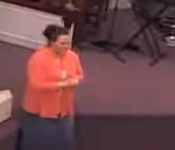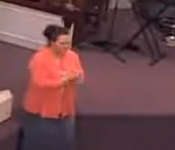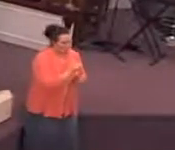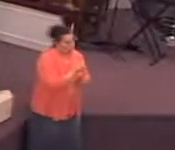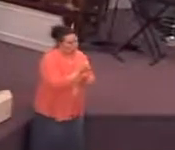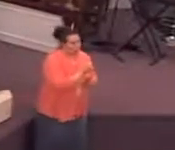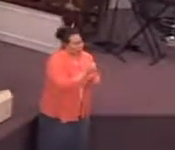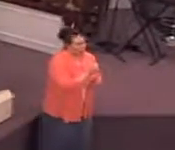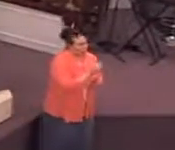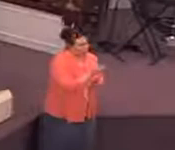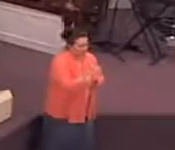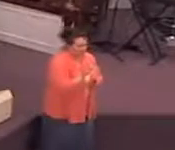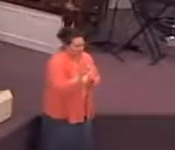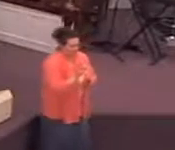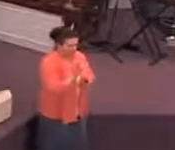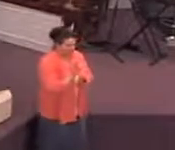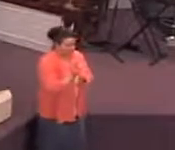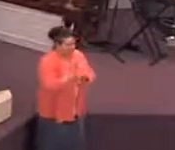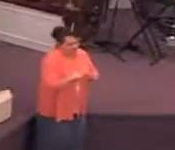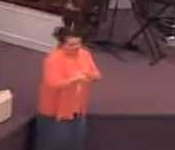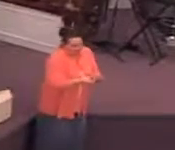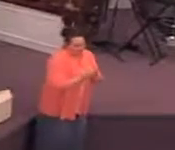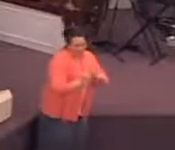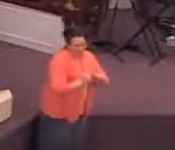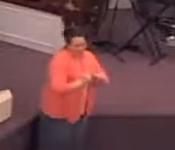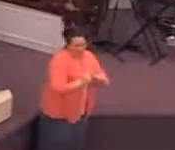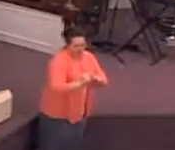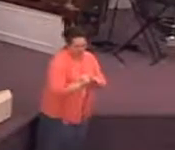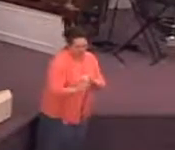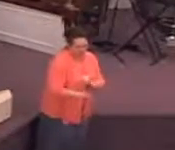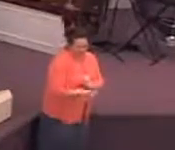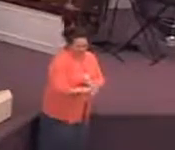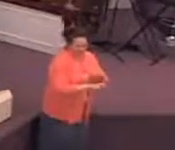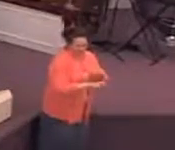Luke 10:19 says, behold, I give you power to tread on serpents and scorpions and